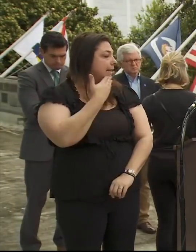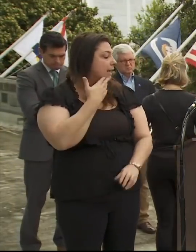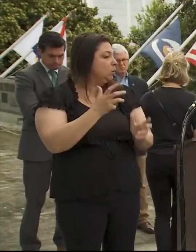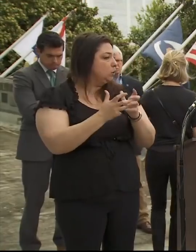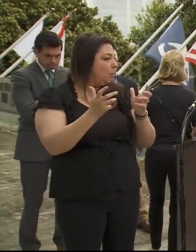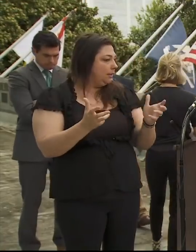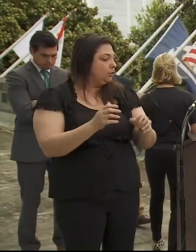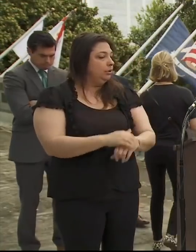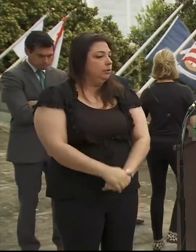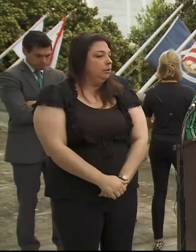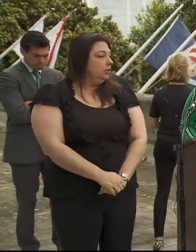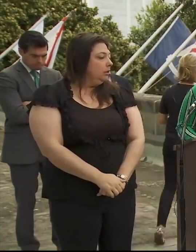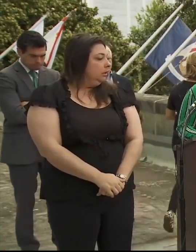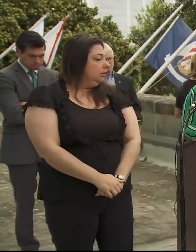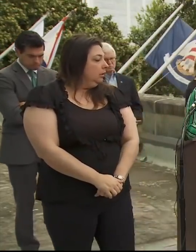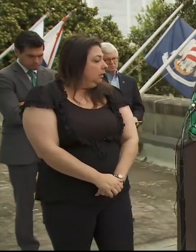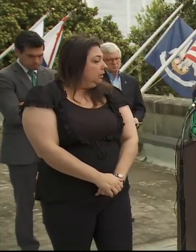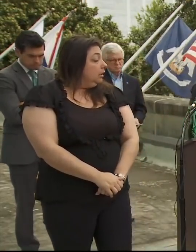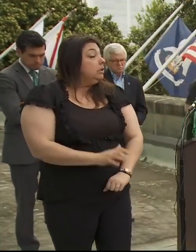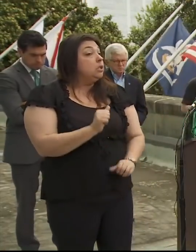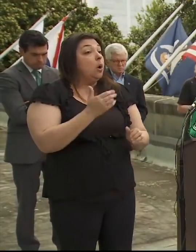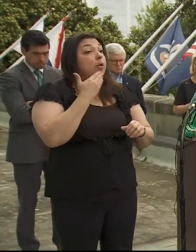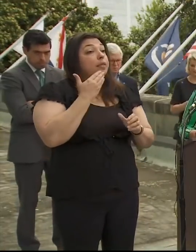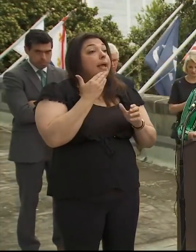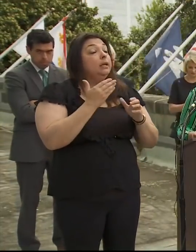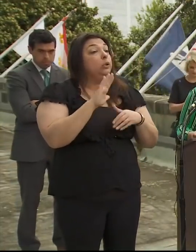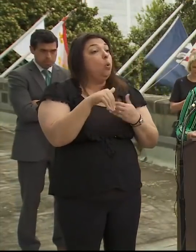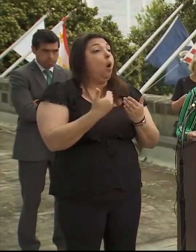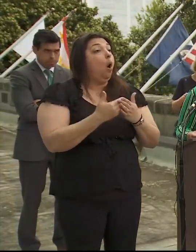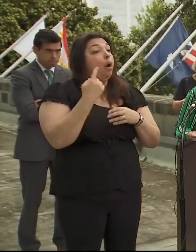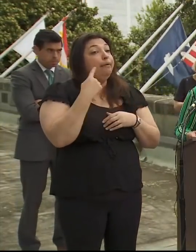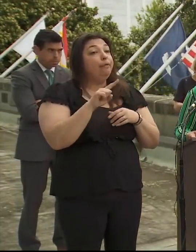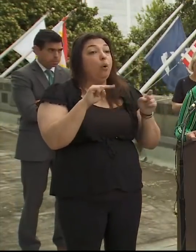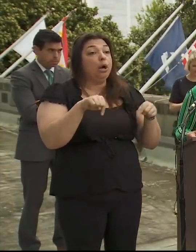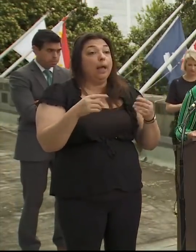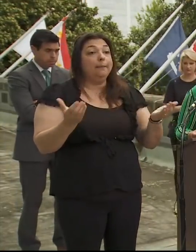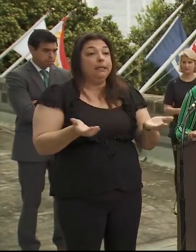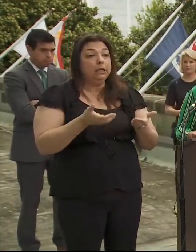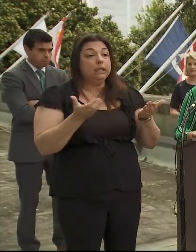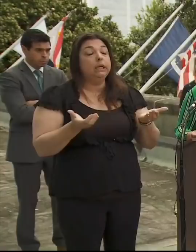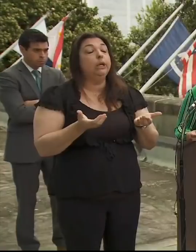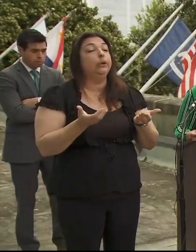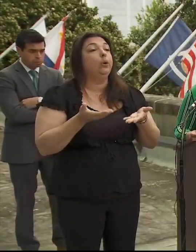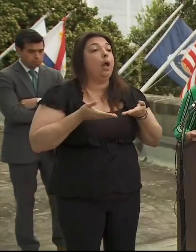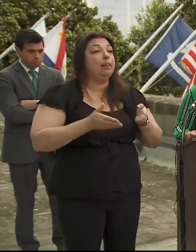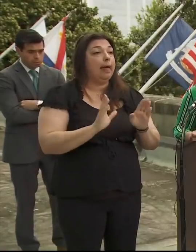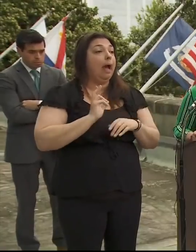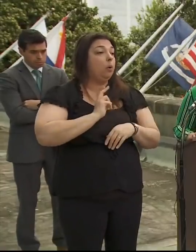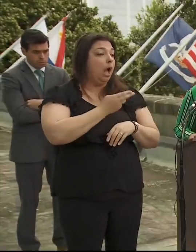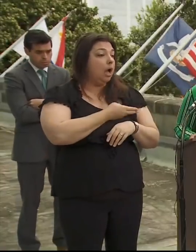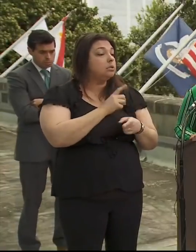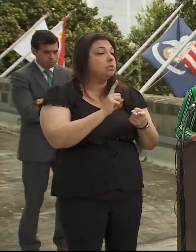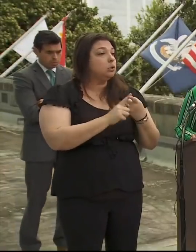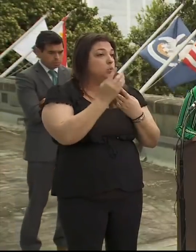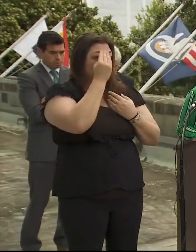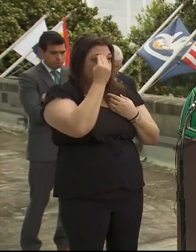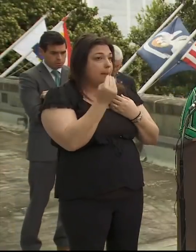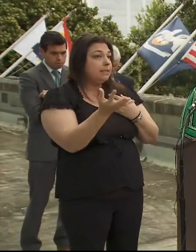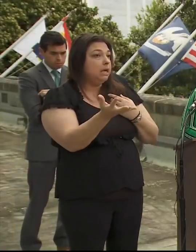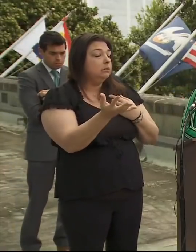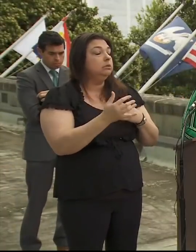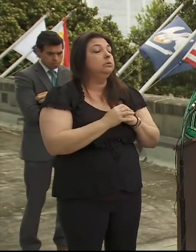so much. Okay, so thank you all, for being here and for allowing us to give you